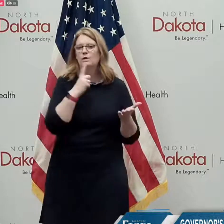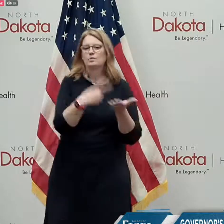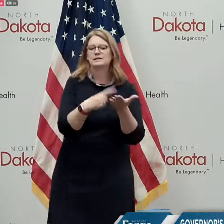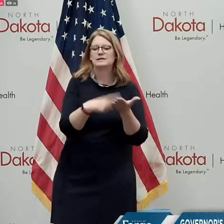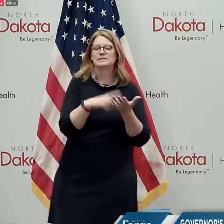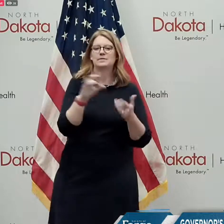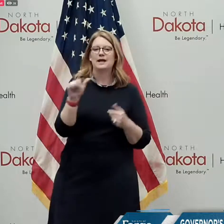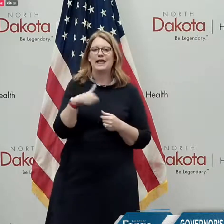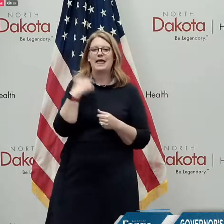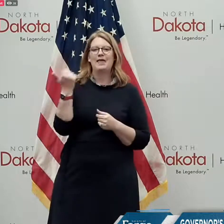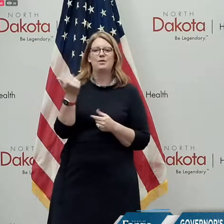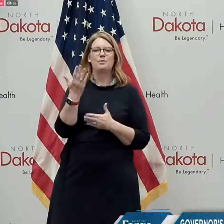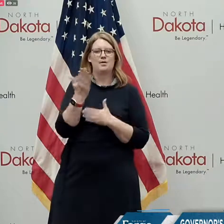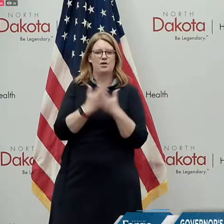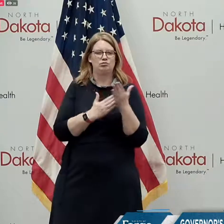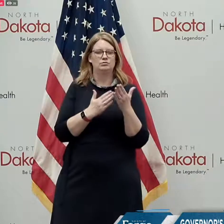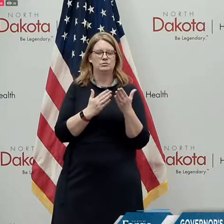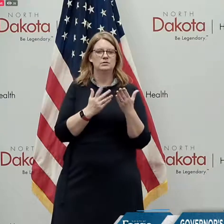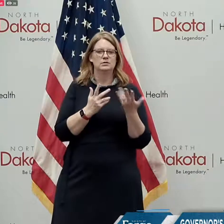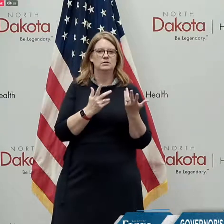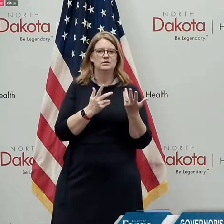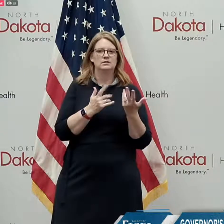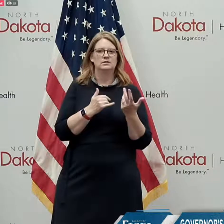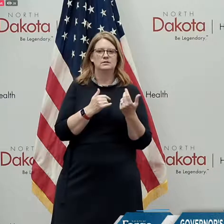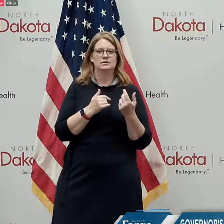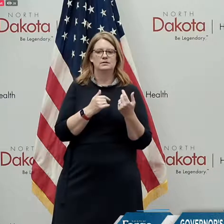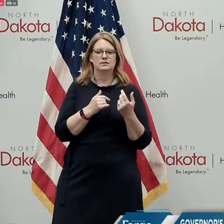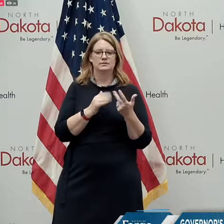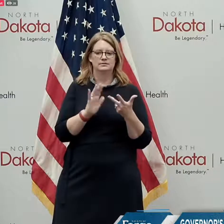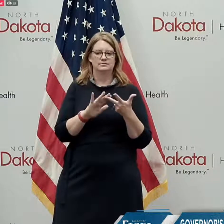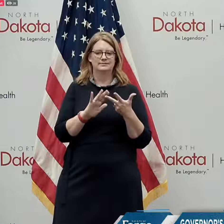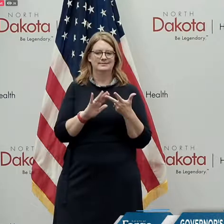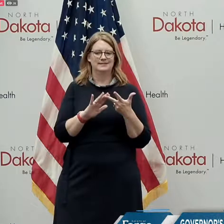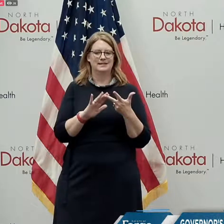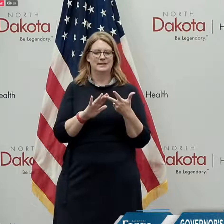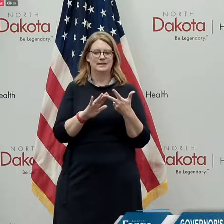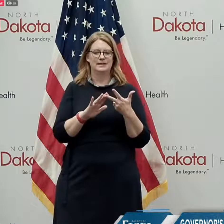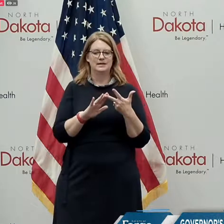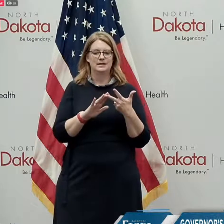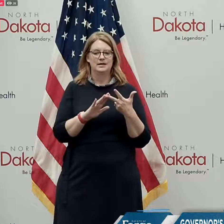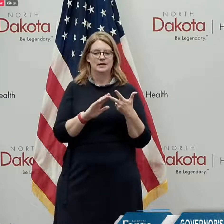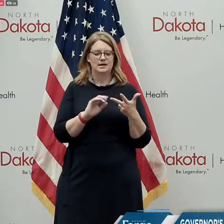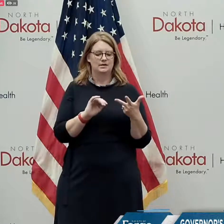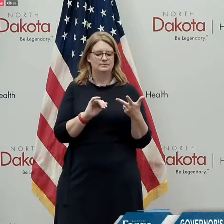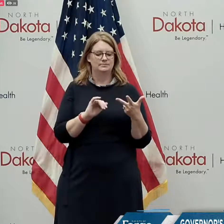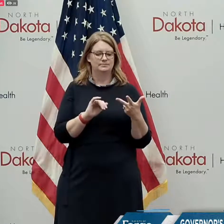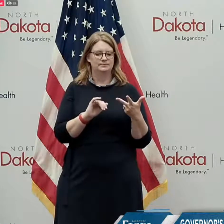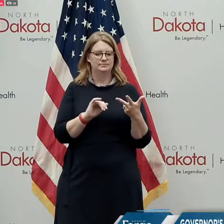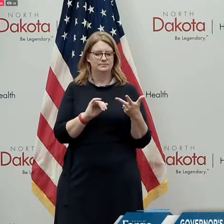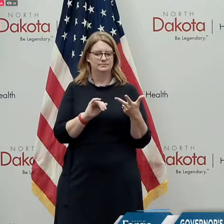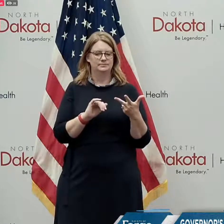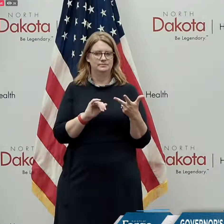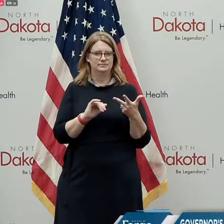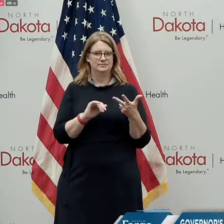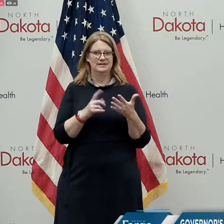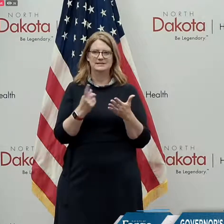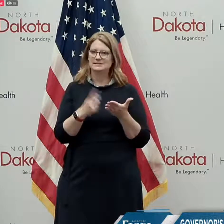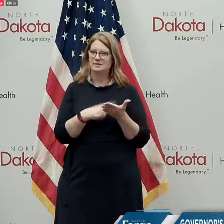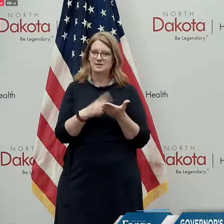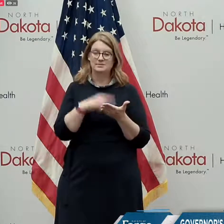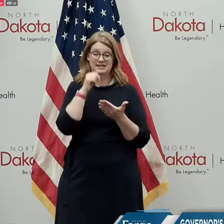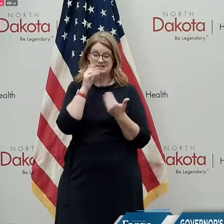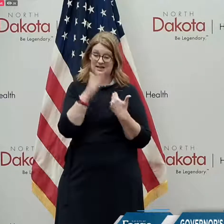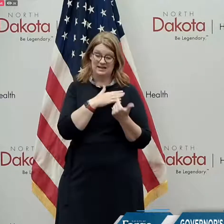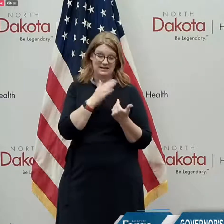other element on the other third leg on the stool, if you will. And we know that this is sometimes it's not convenient, it's not